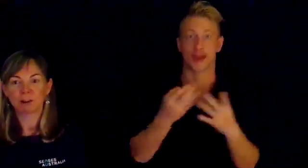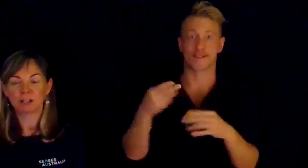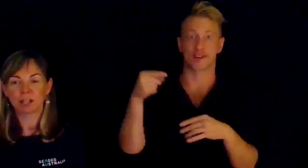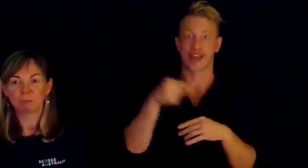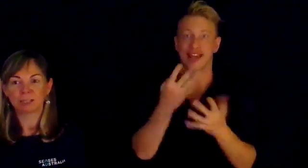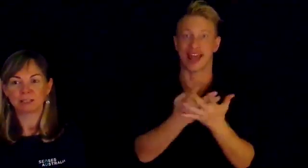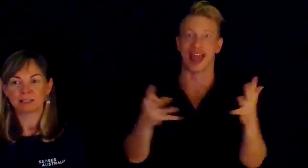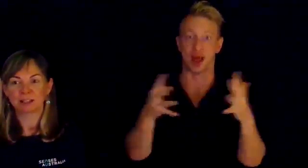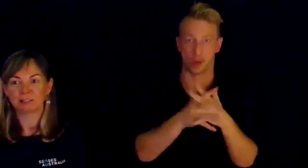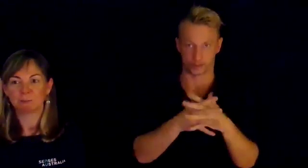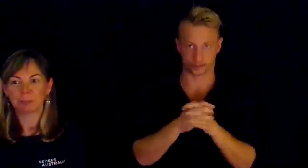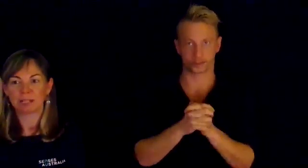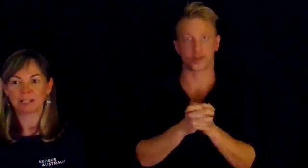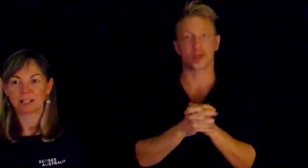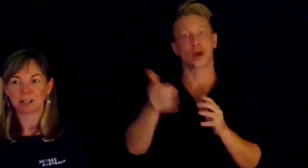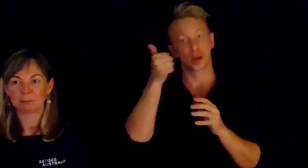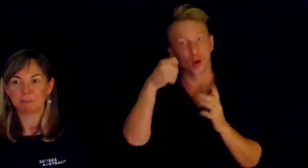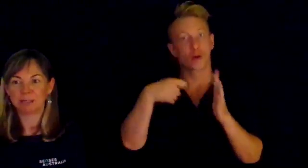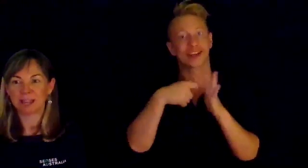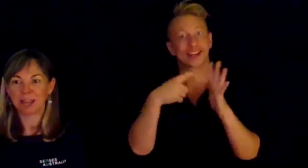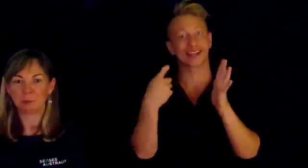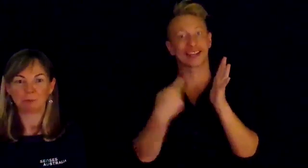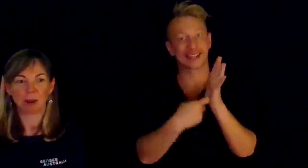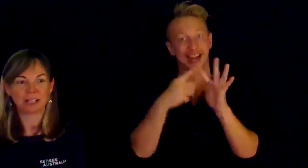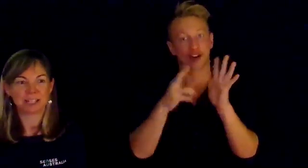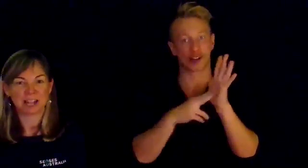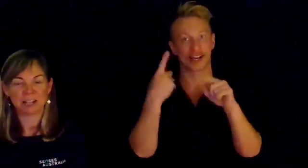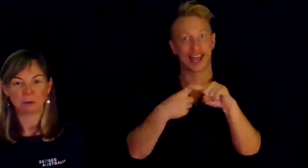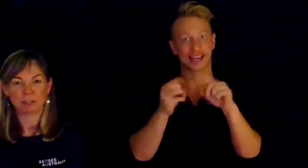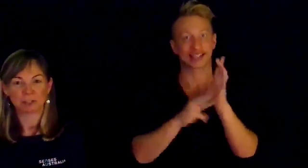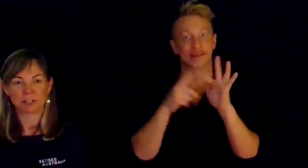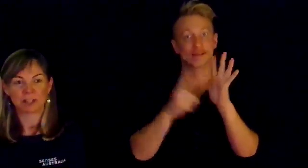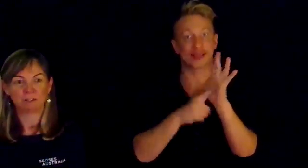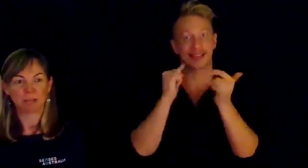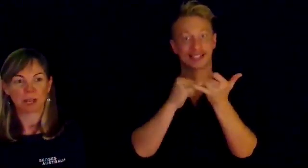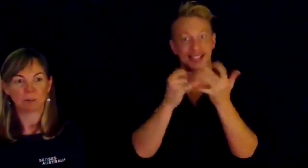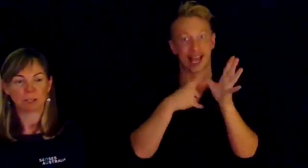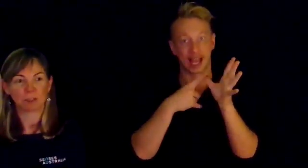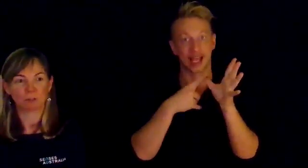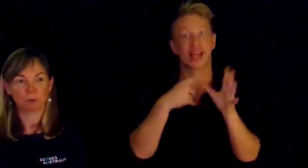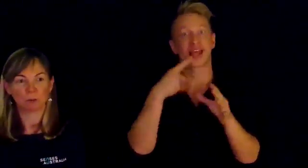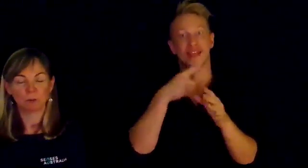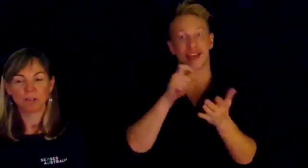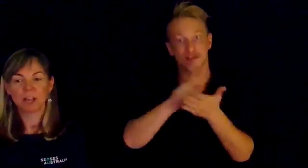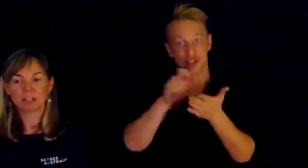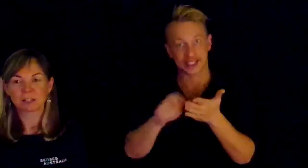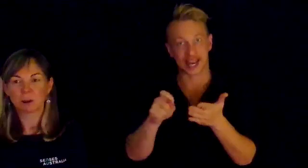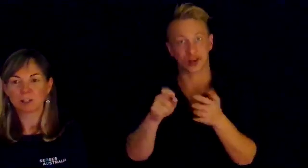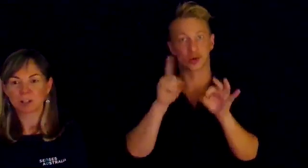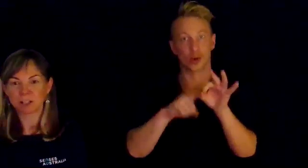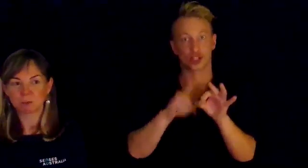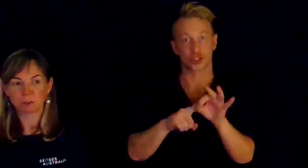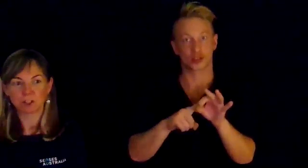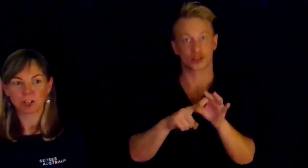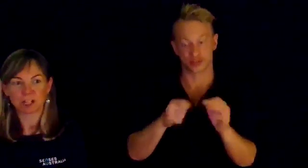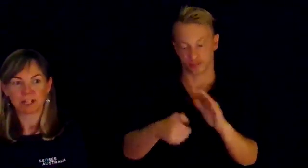know Karen and Melissa have been a big help writing down any questions that have been coming through. So